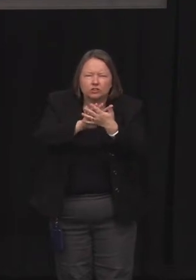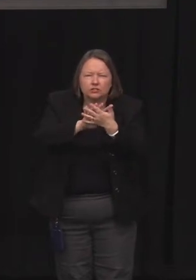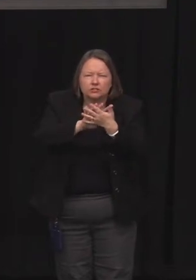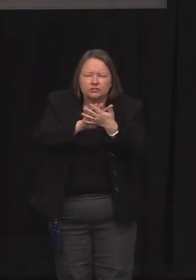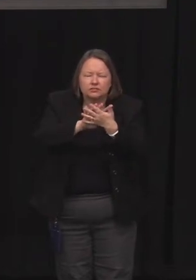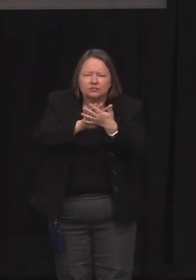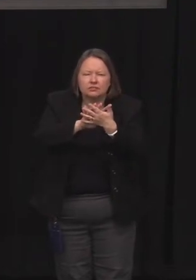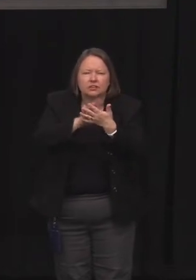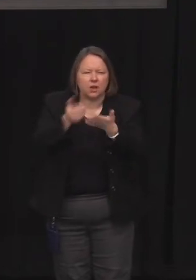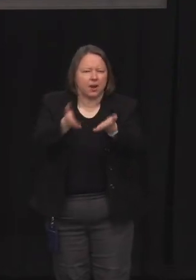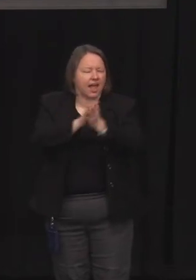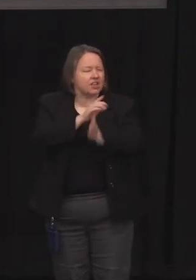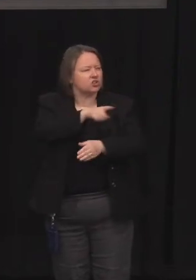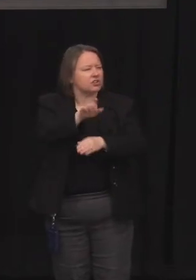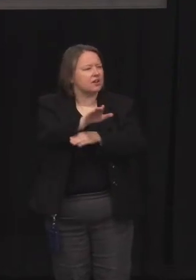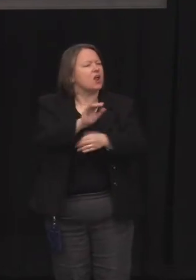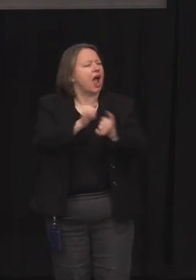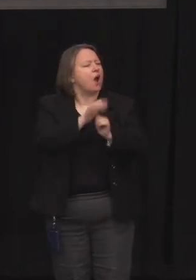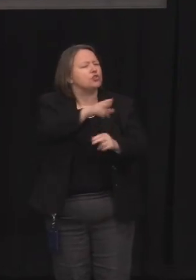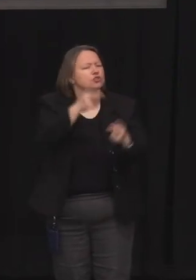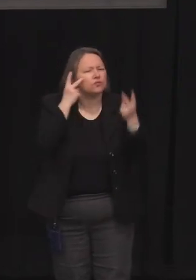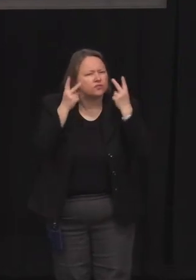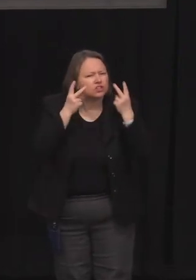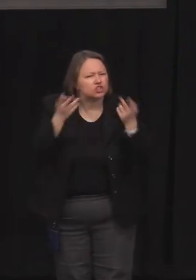So let me ask you this afternoon, how's your vision?